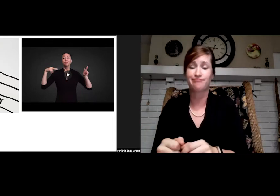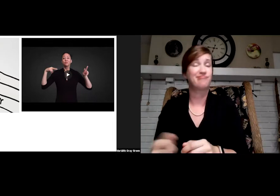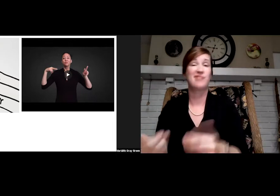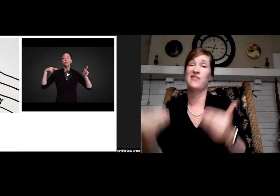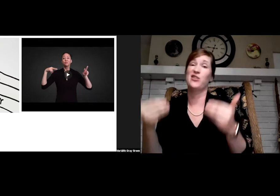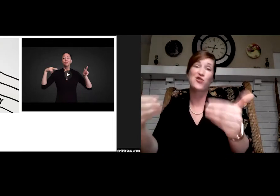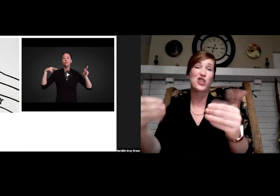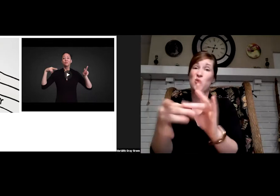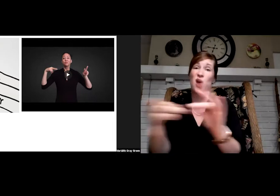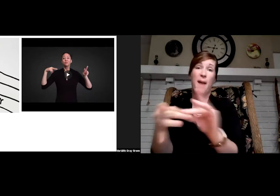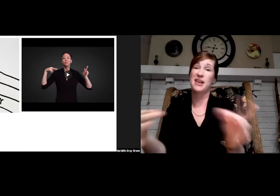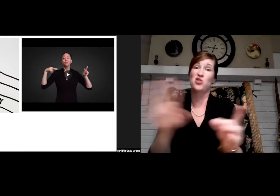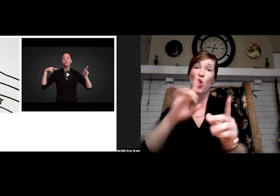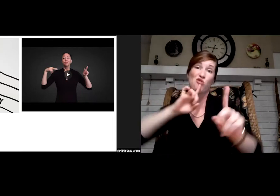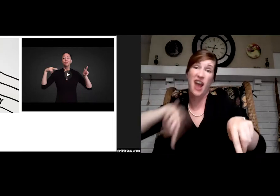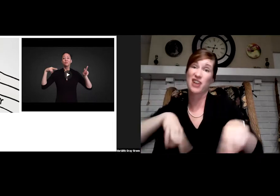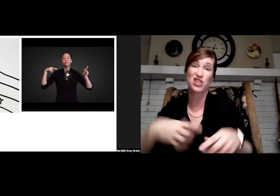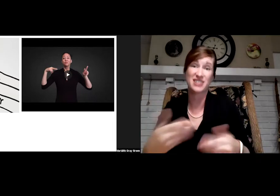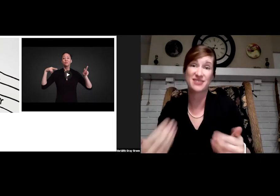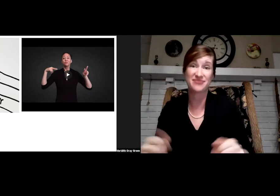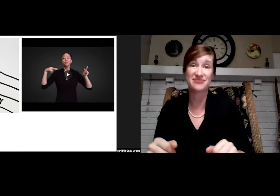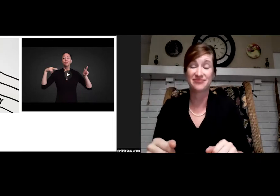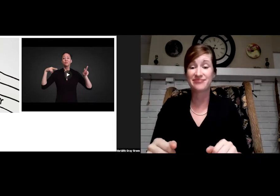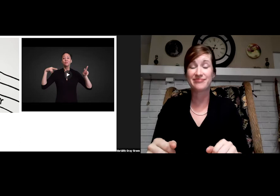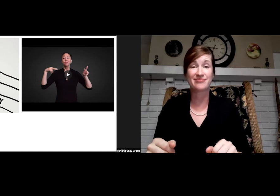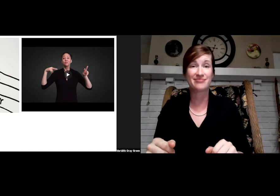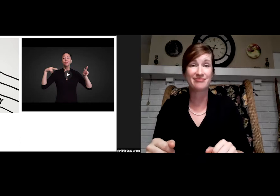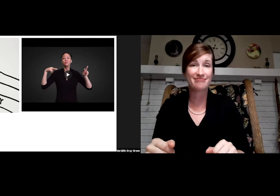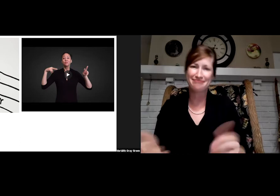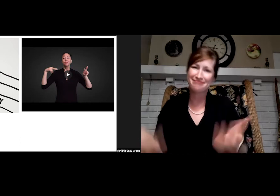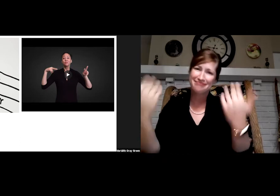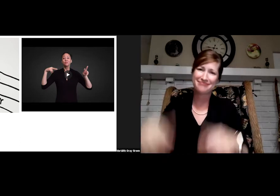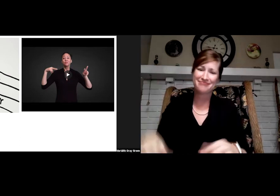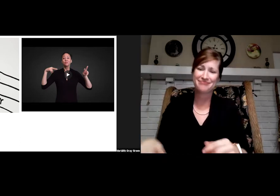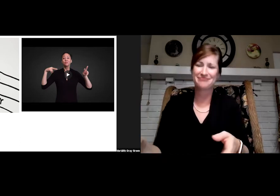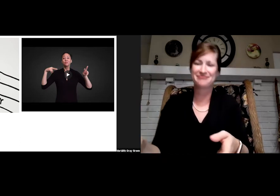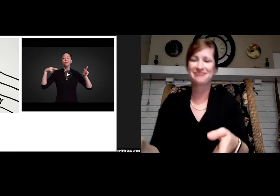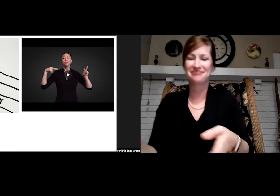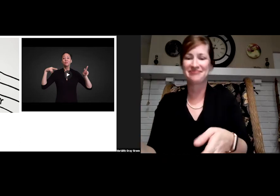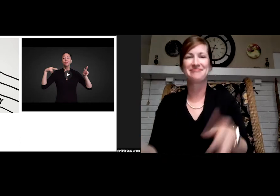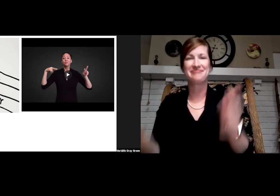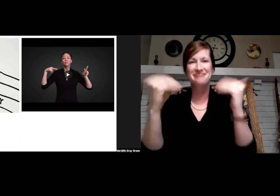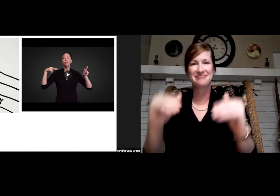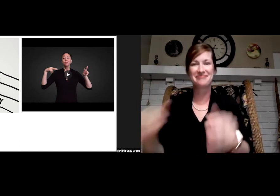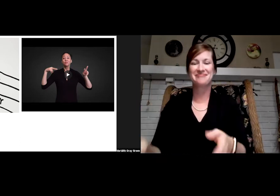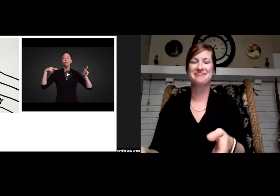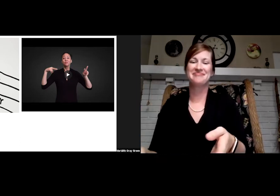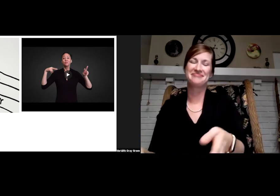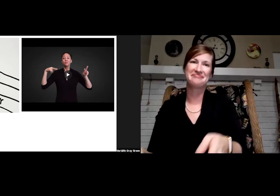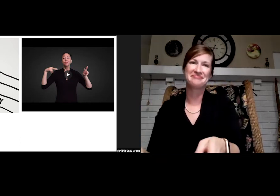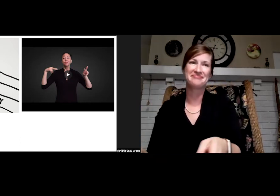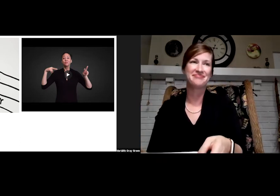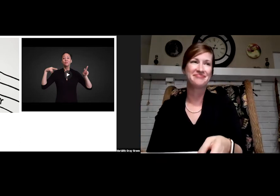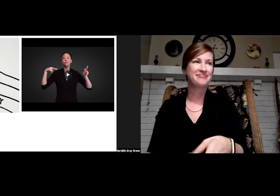And if you'd like, feel free to share in the chat any of your comments or reactions to that piece. Feel free.